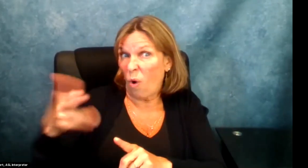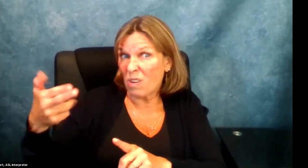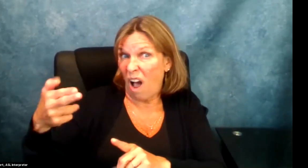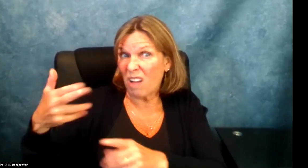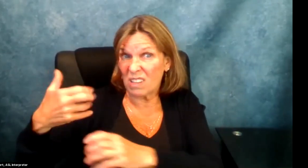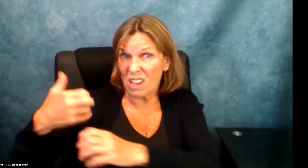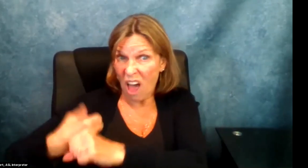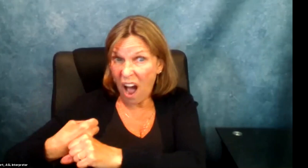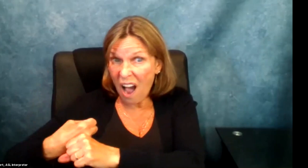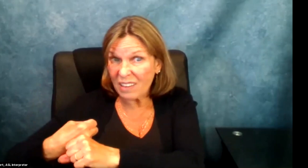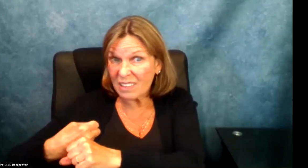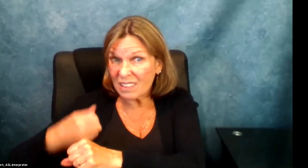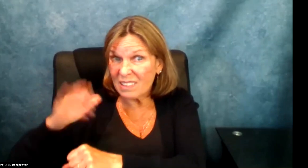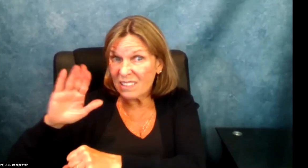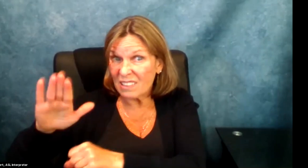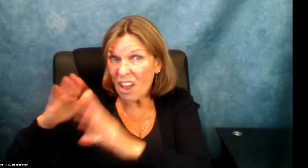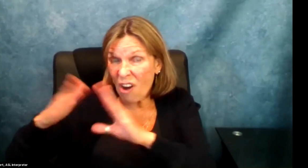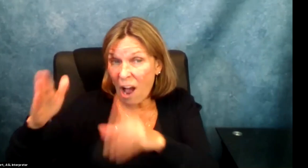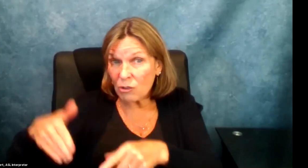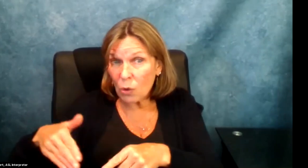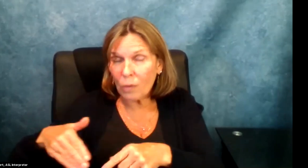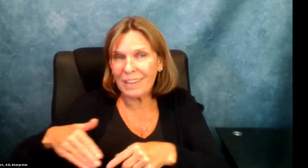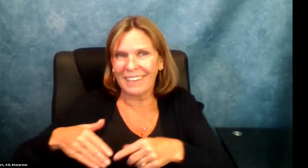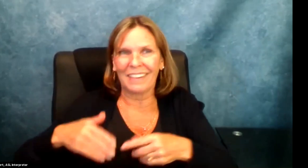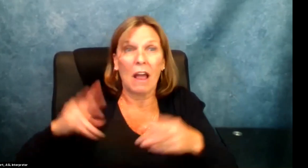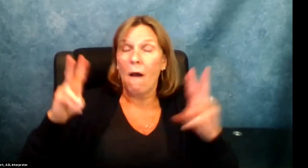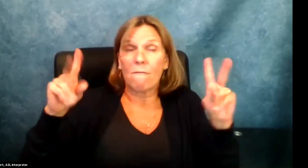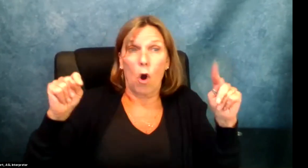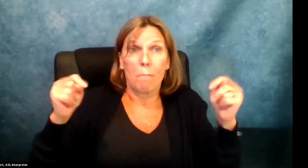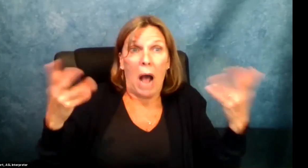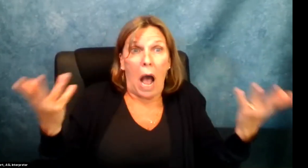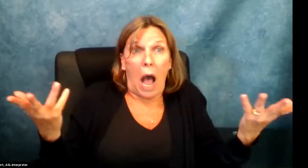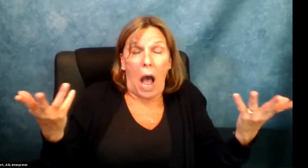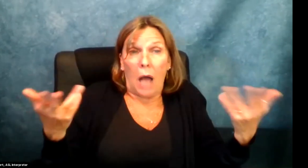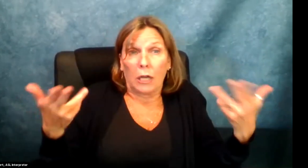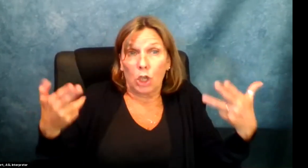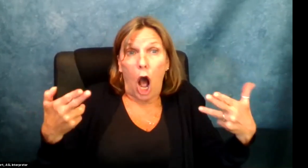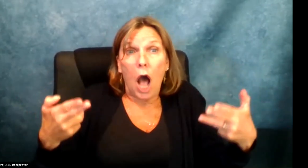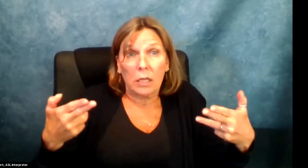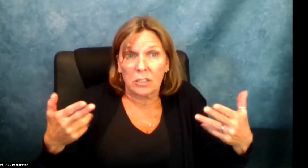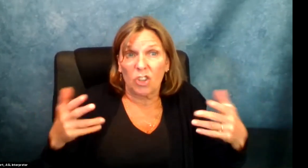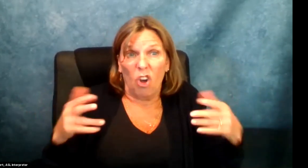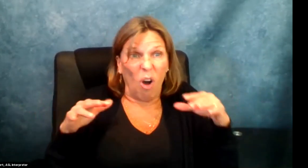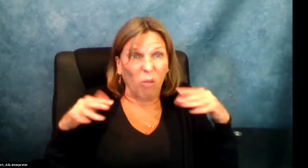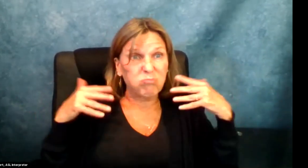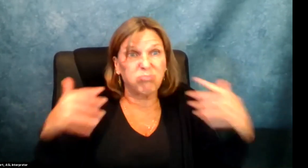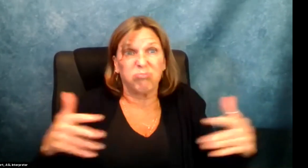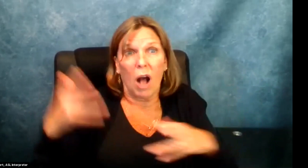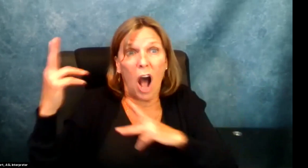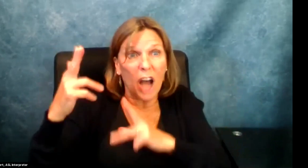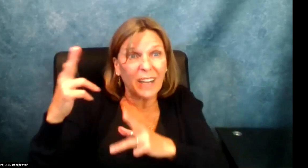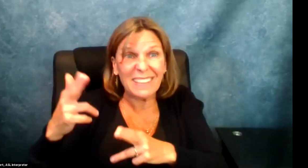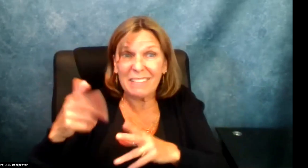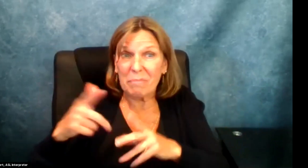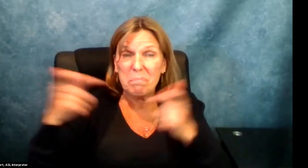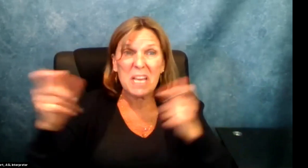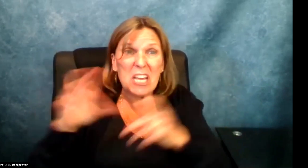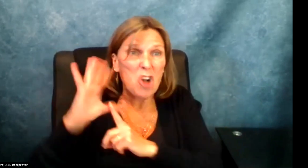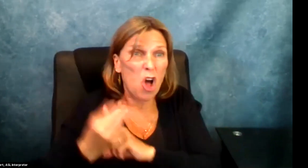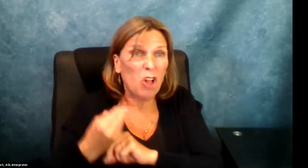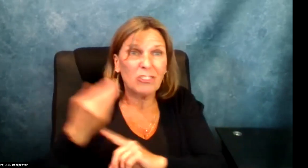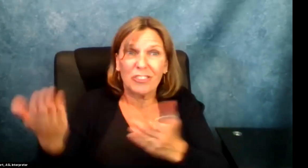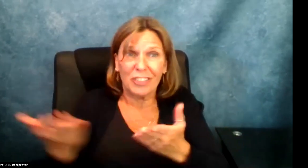that conversation with the family in Vermont, where guns are so prevalent and part of our culture? Hunting is a big part of our culture.